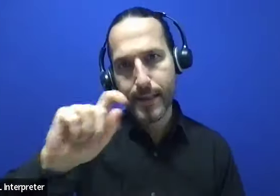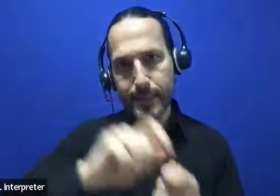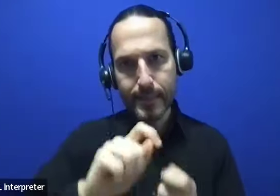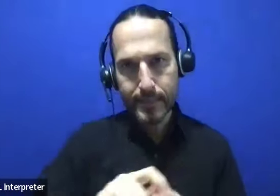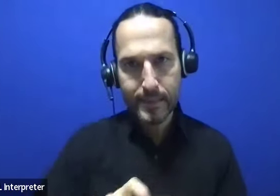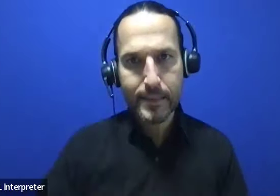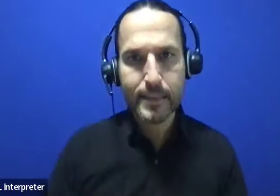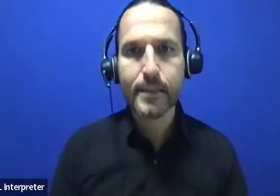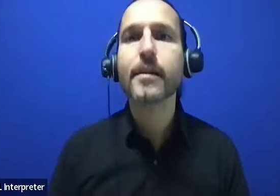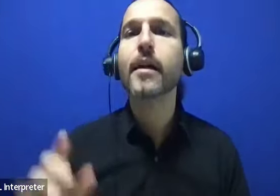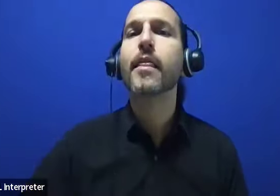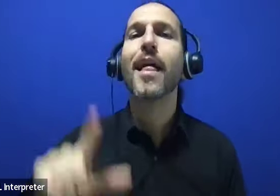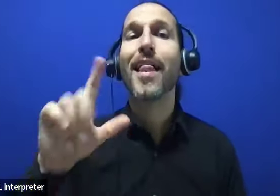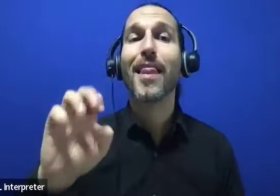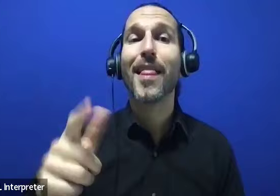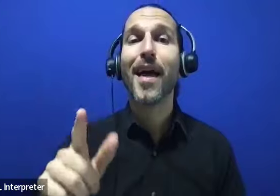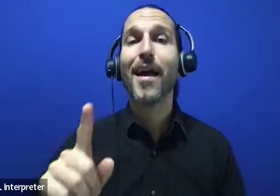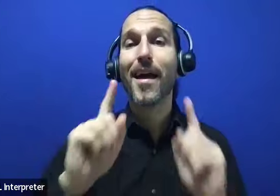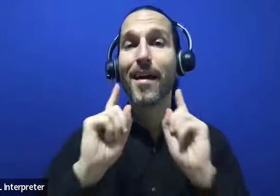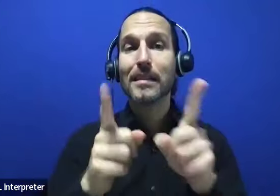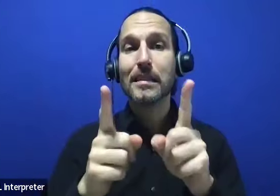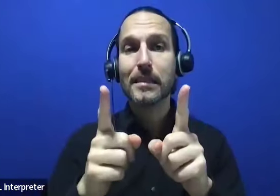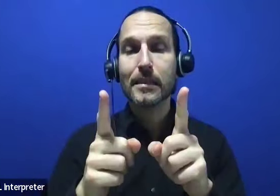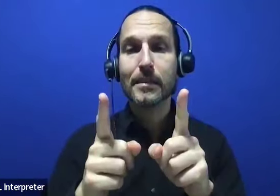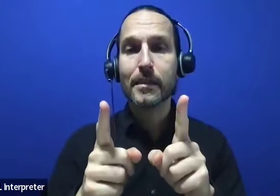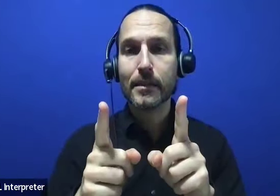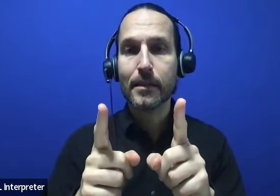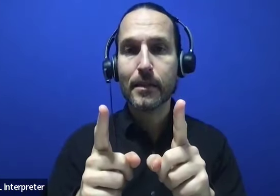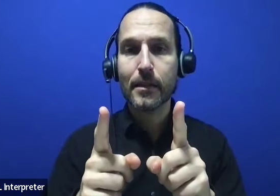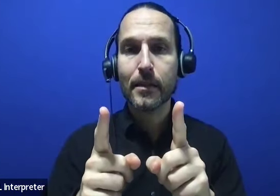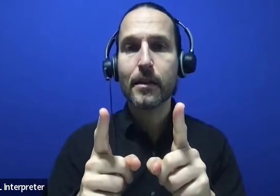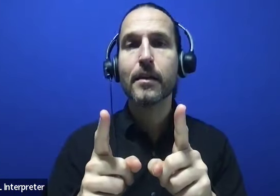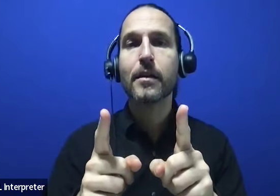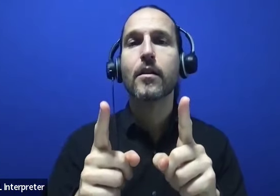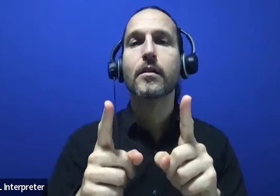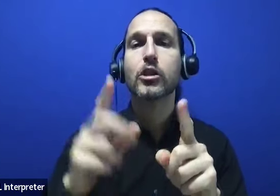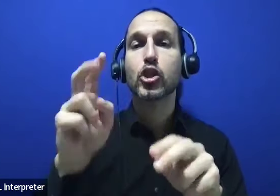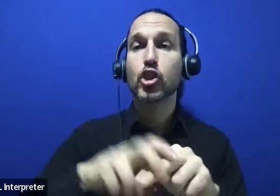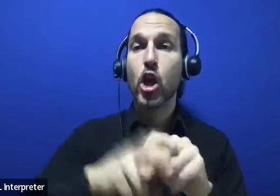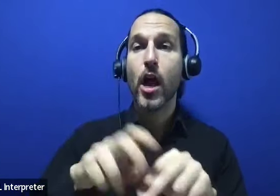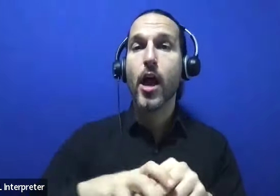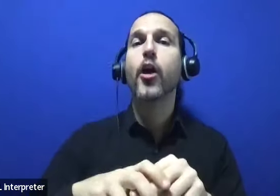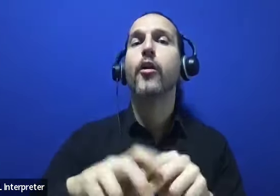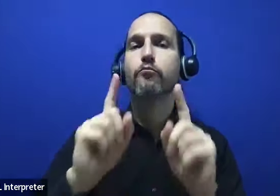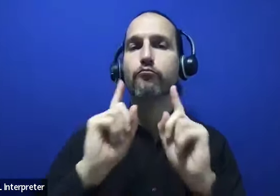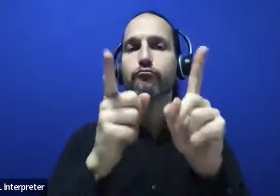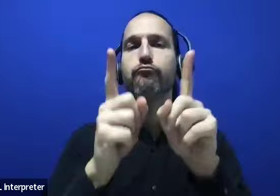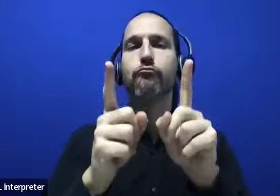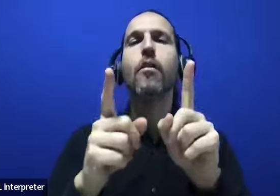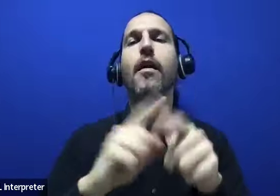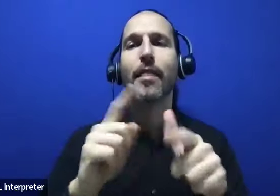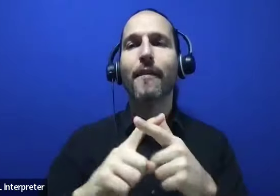where her legs below her knee are tipping over the chair. She's getting lots of pressure there, which is